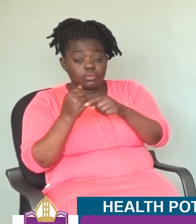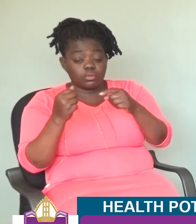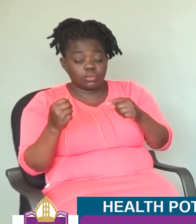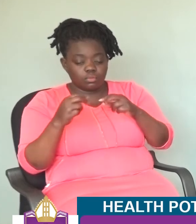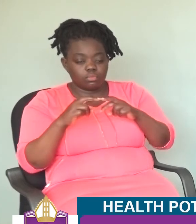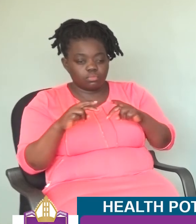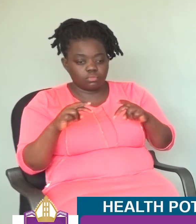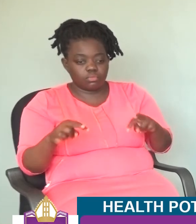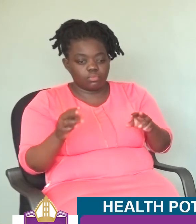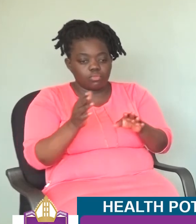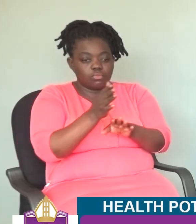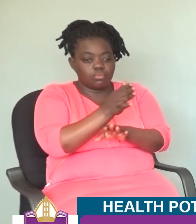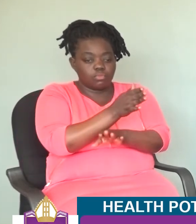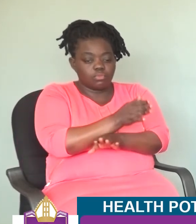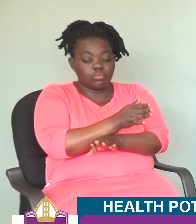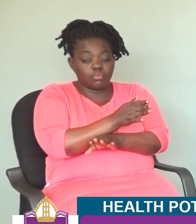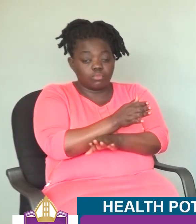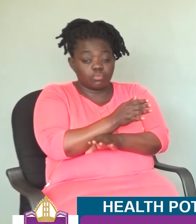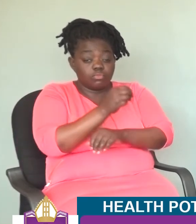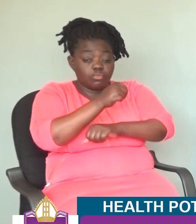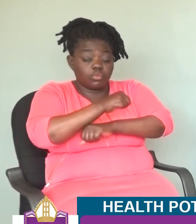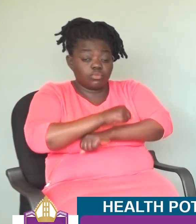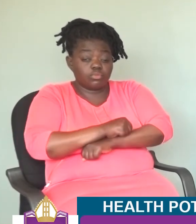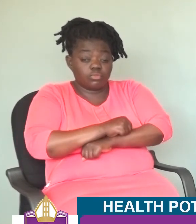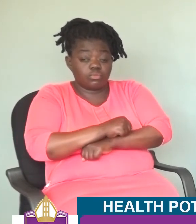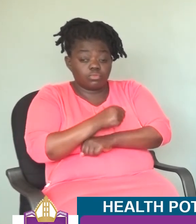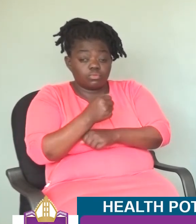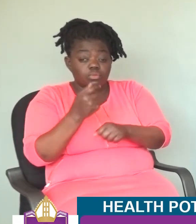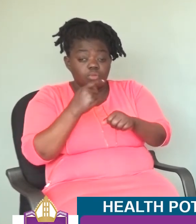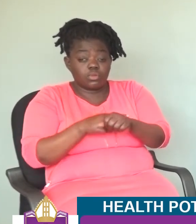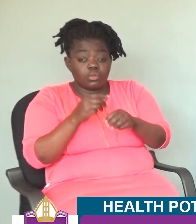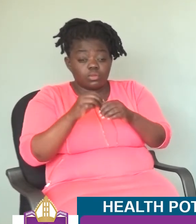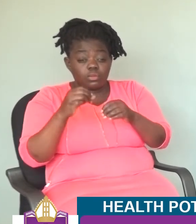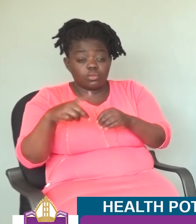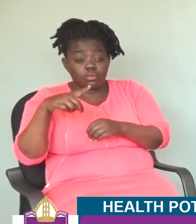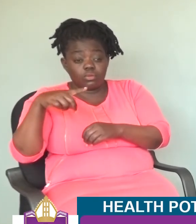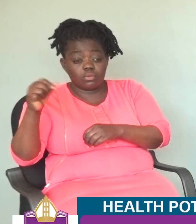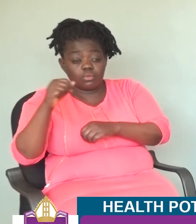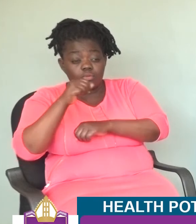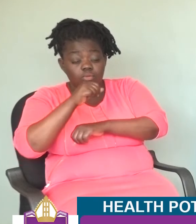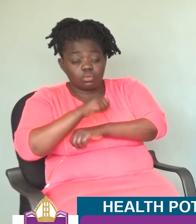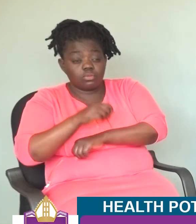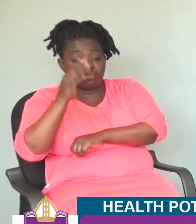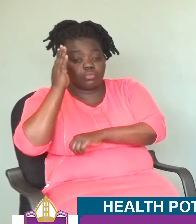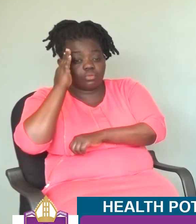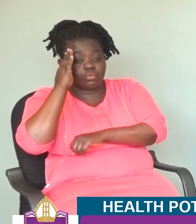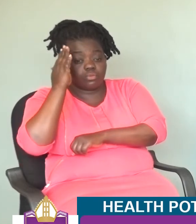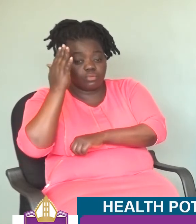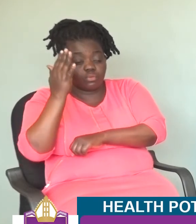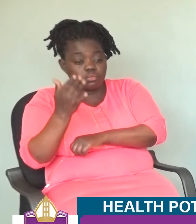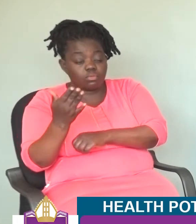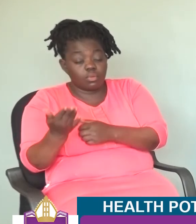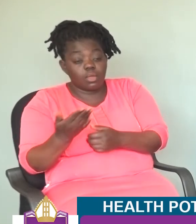So preschool, before these kids go to school, they screen. So by the time the child goes to school, you know that whether there's any